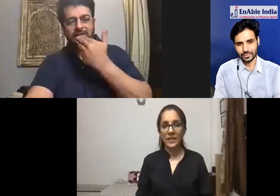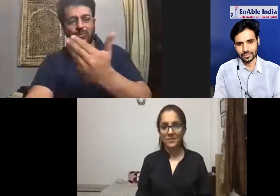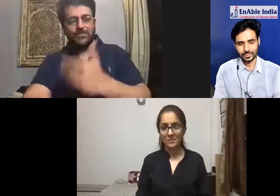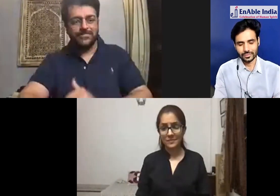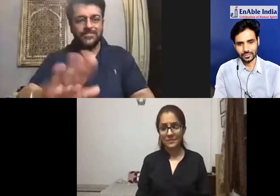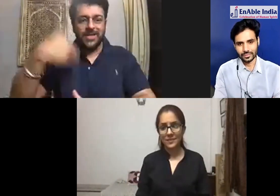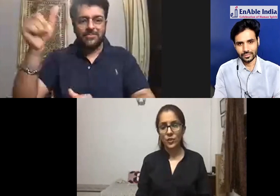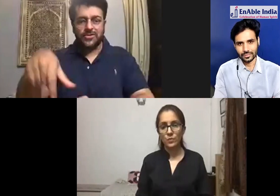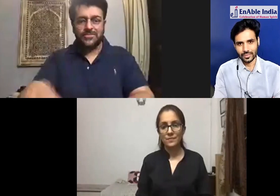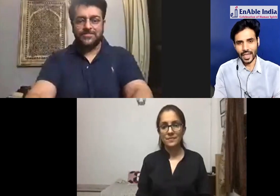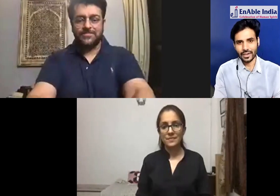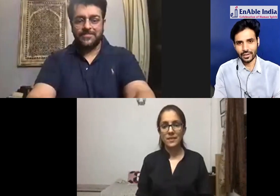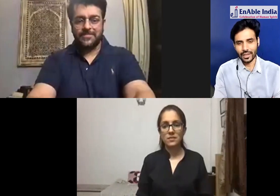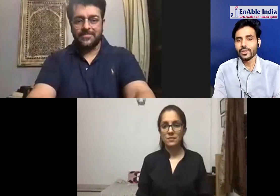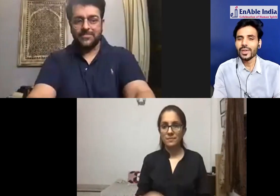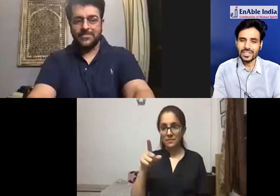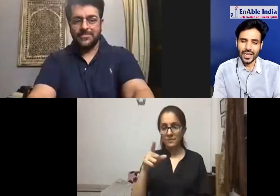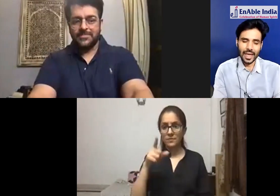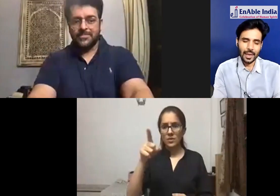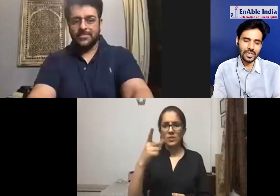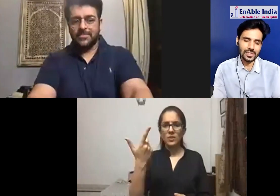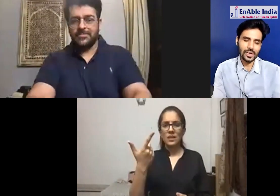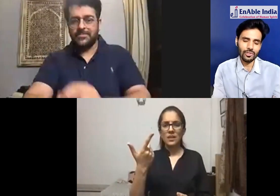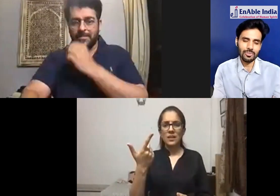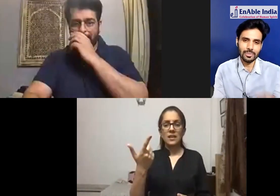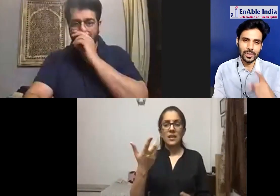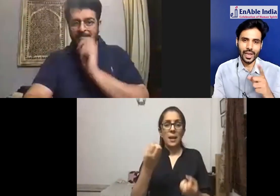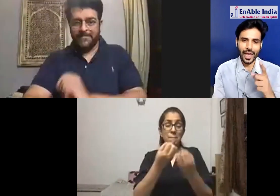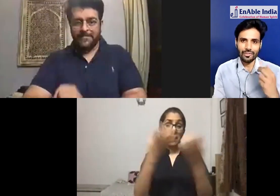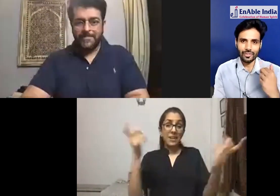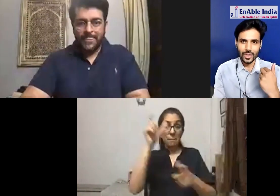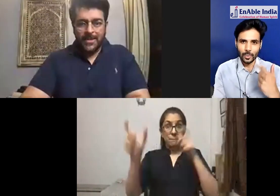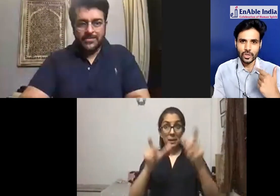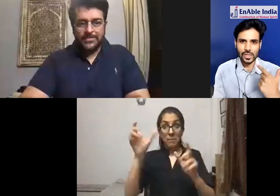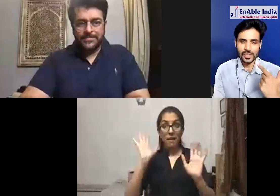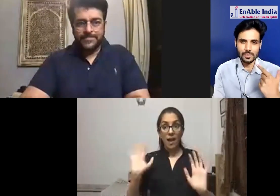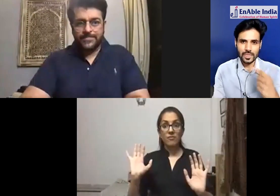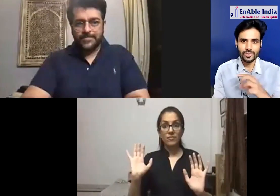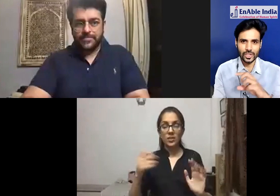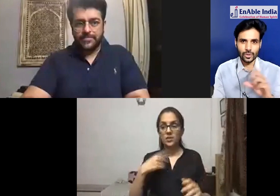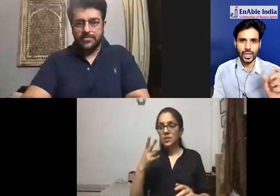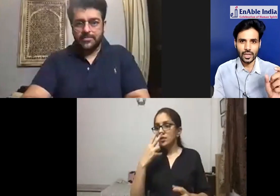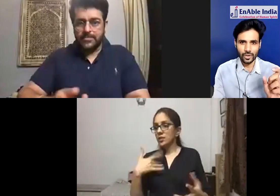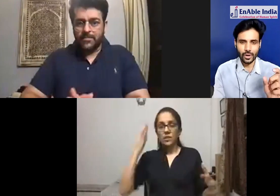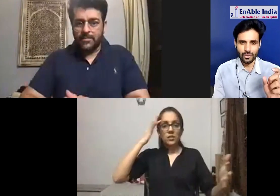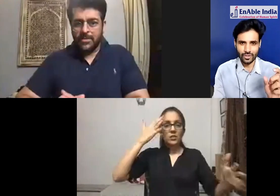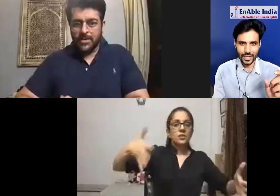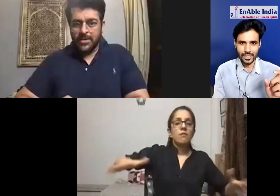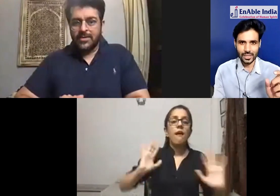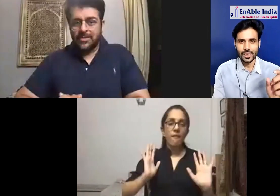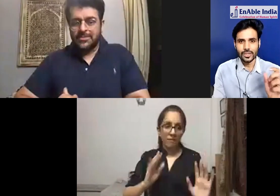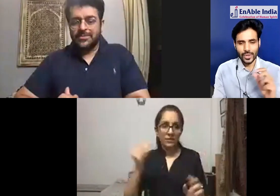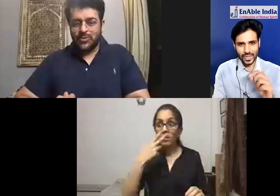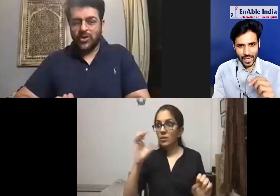All right. Thank you. You can just tell. I mean, see, a lot of people will have withdrawal symptoms if they don't take for a lot of